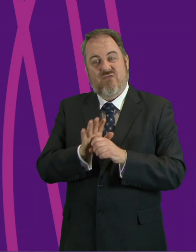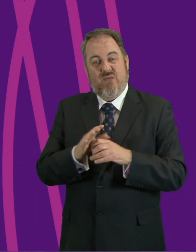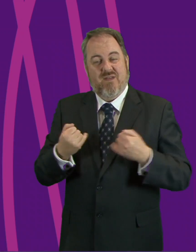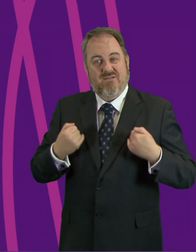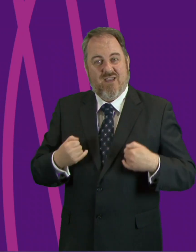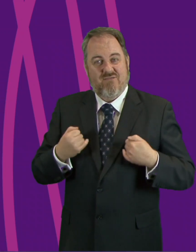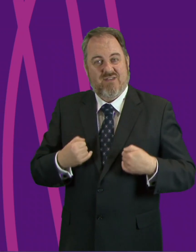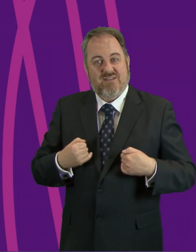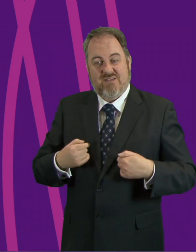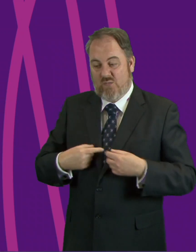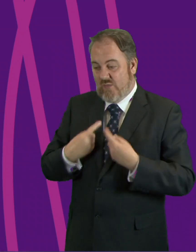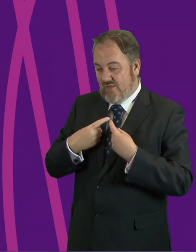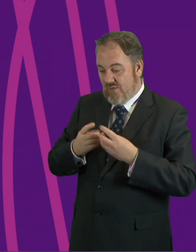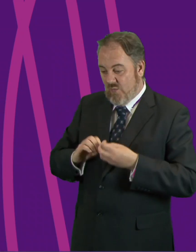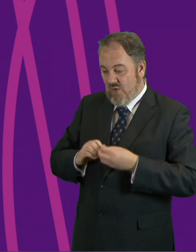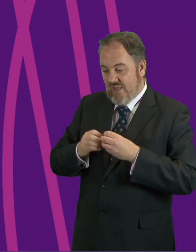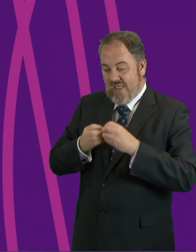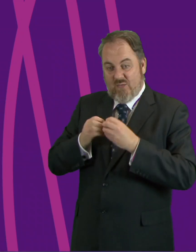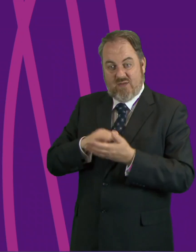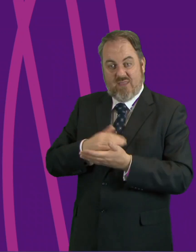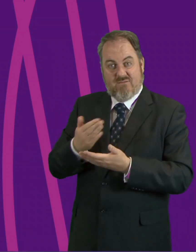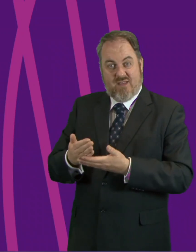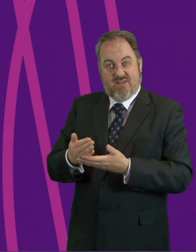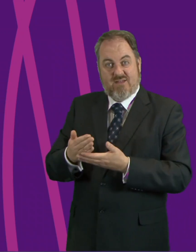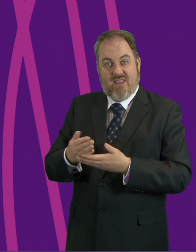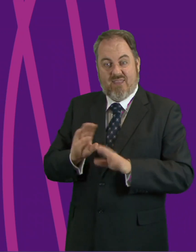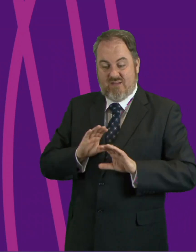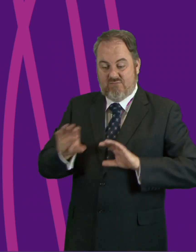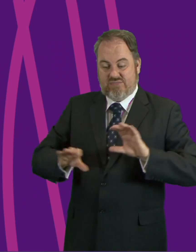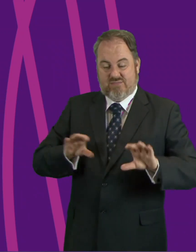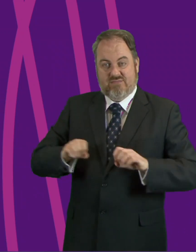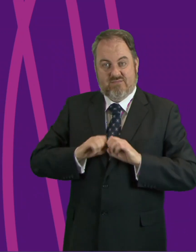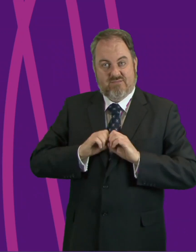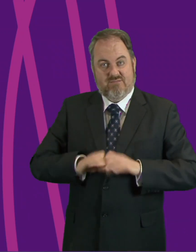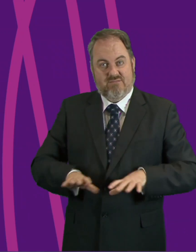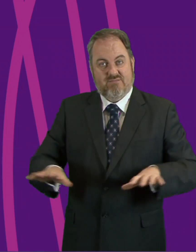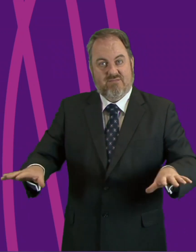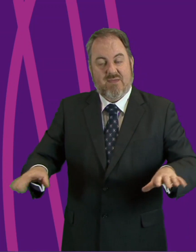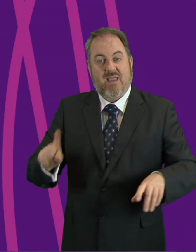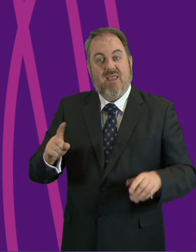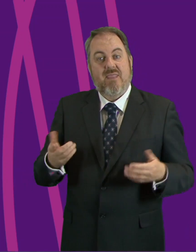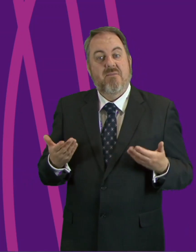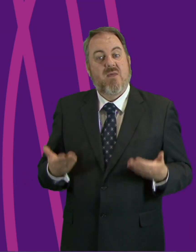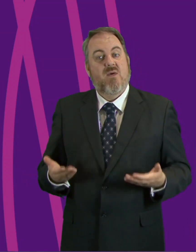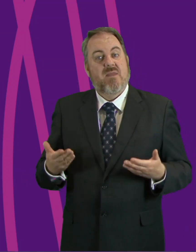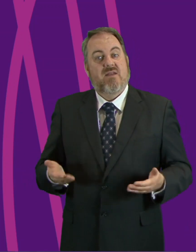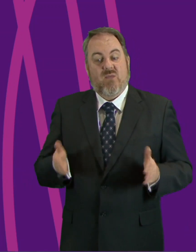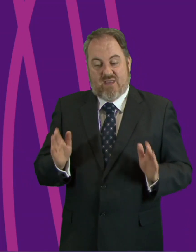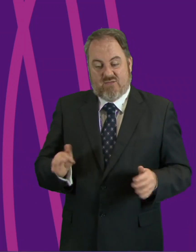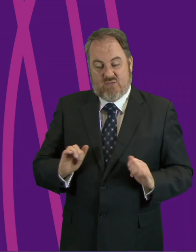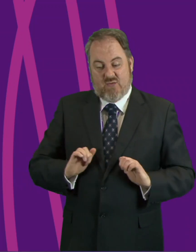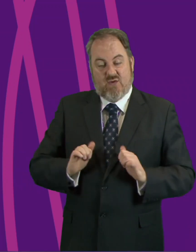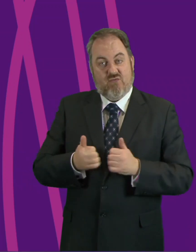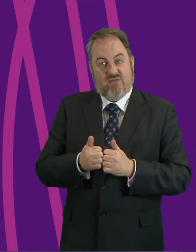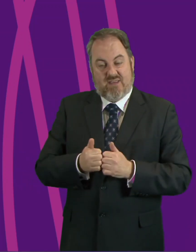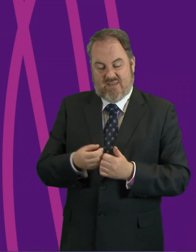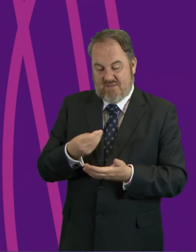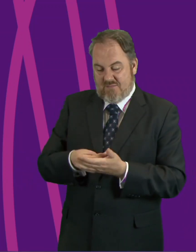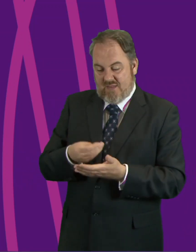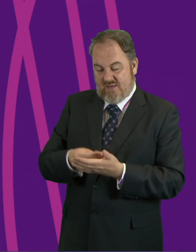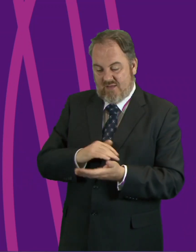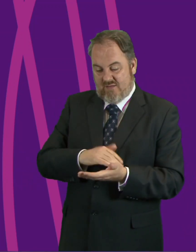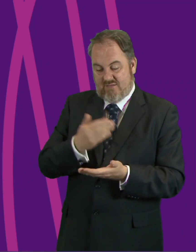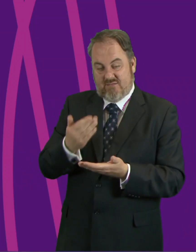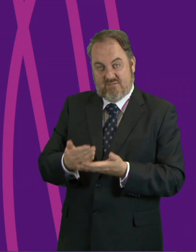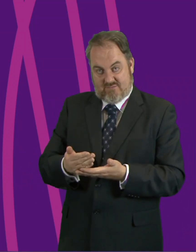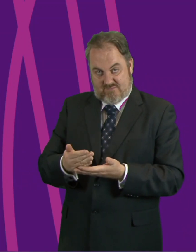and then we announce the fund. We're having to do things right now the other way round. We're having to get the money agreed, get the funds launched, and then we're working